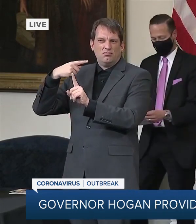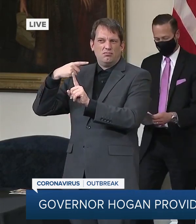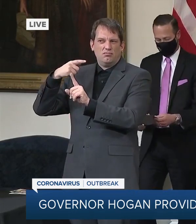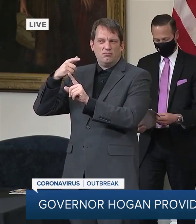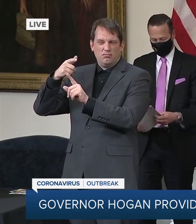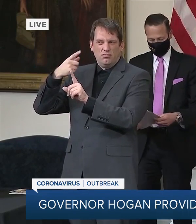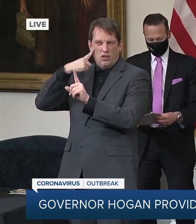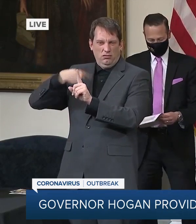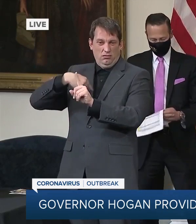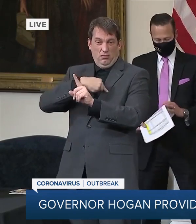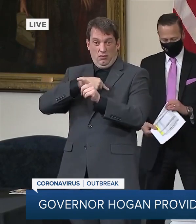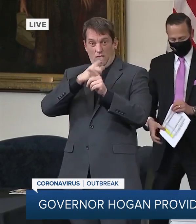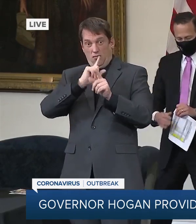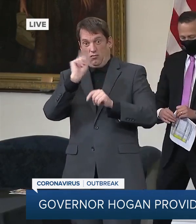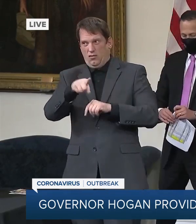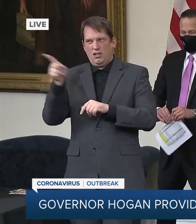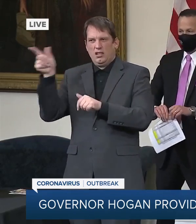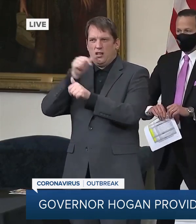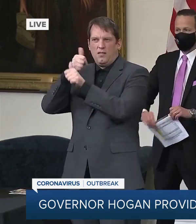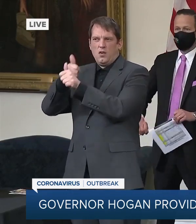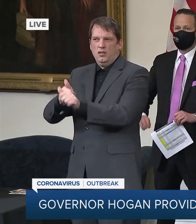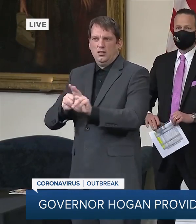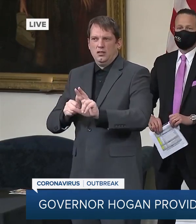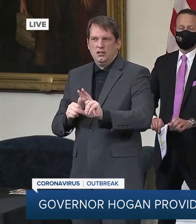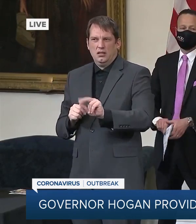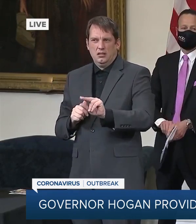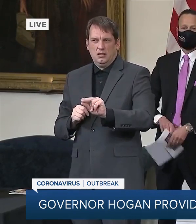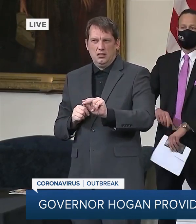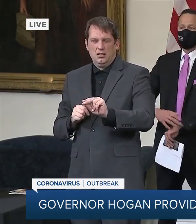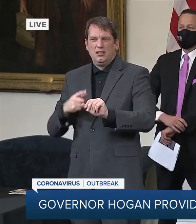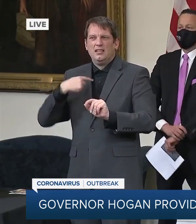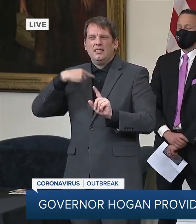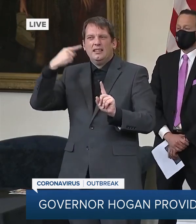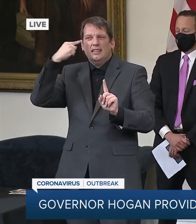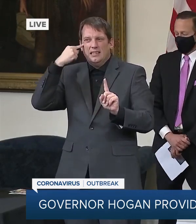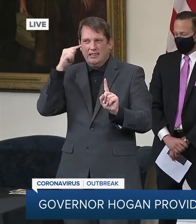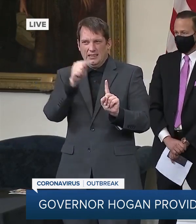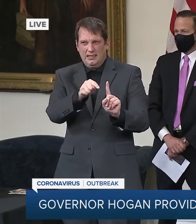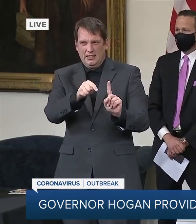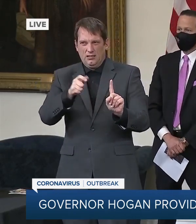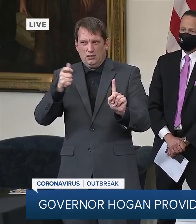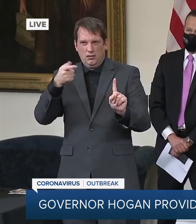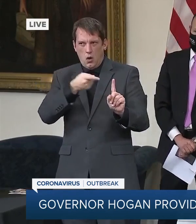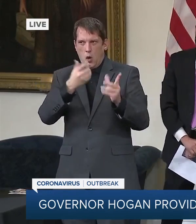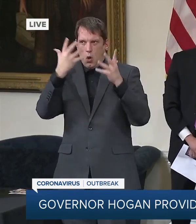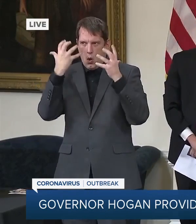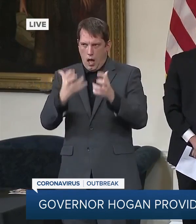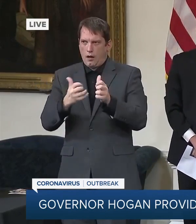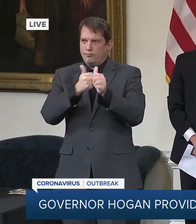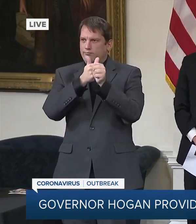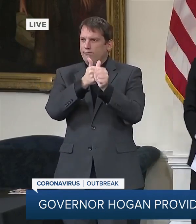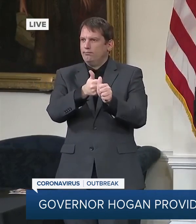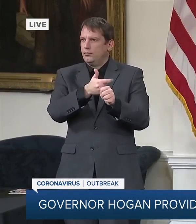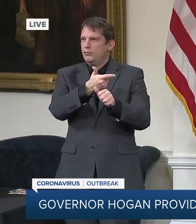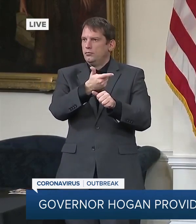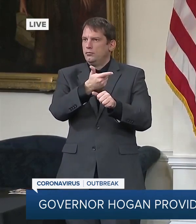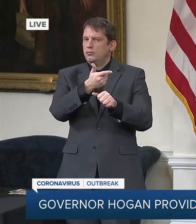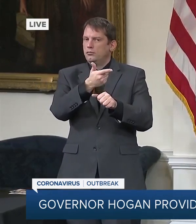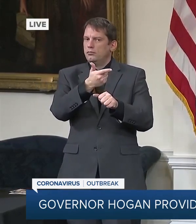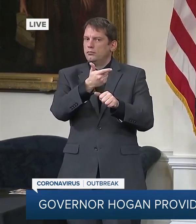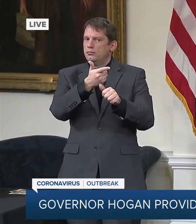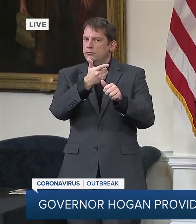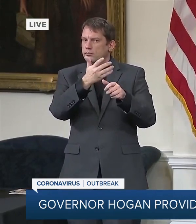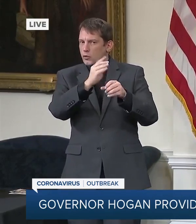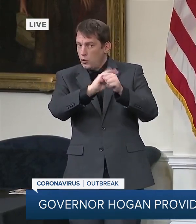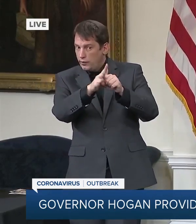acted arbitrarily with the actions that he took. Can you talk about the Pfizer vaccine distribution and